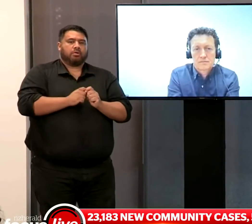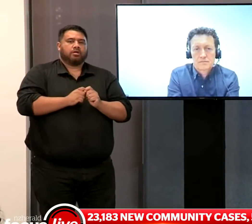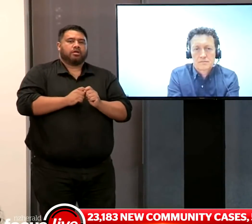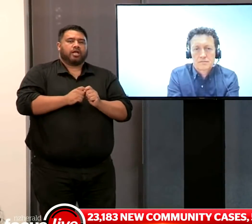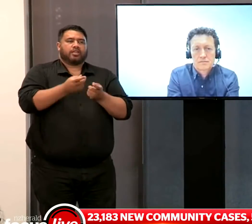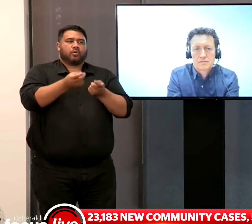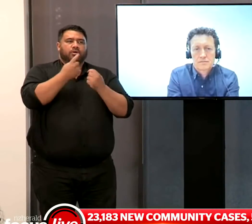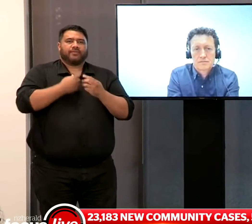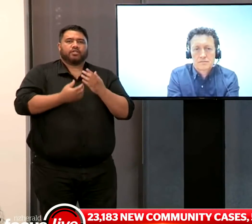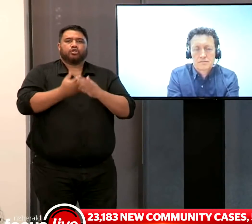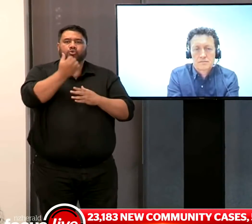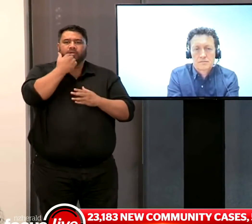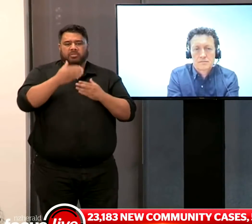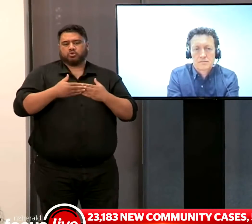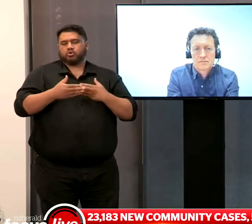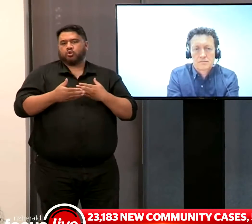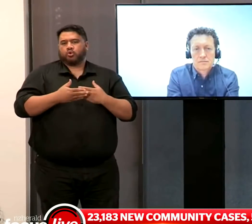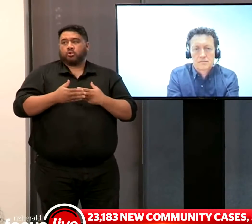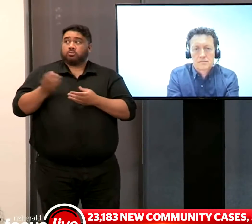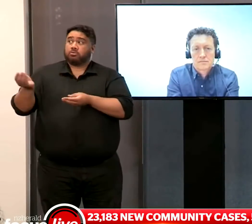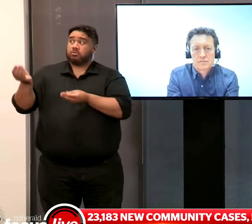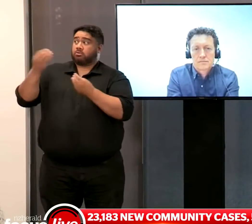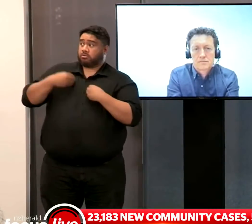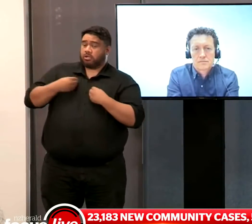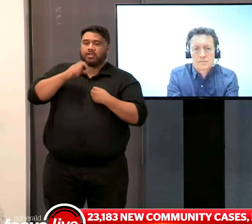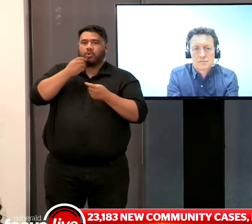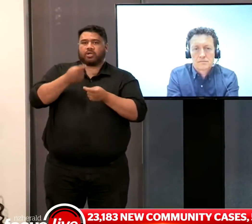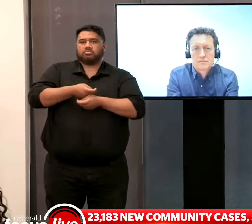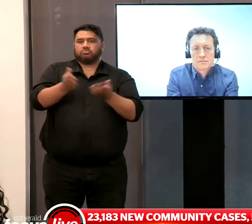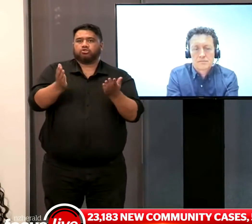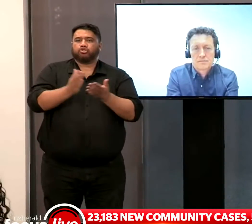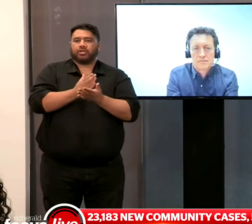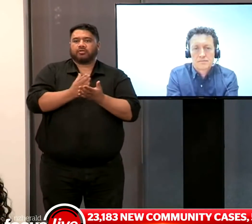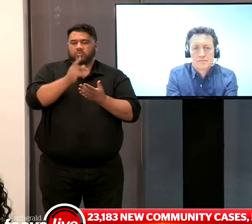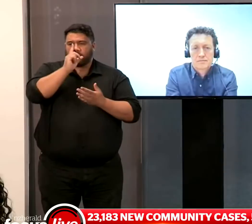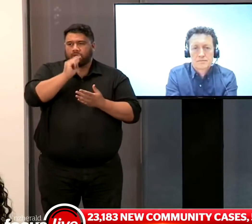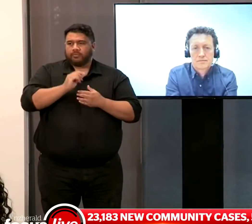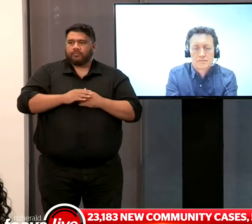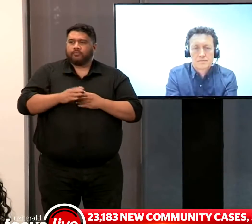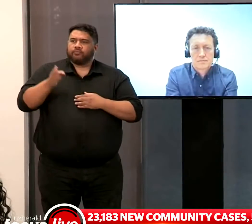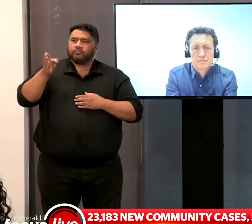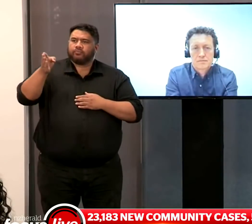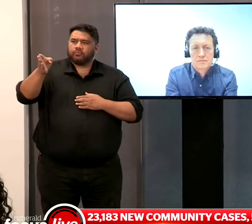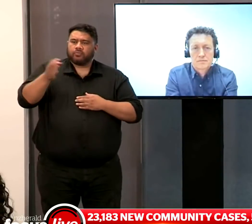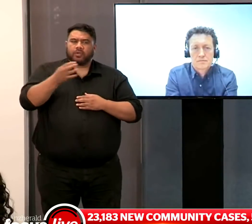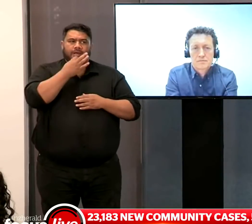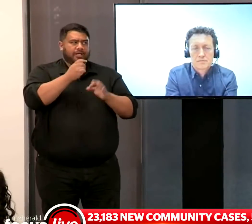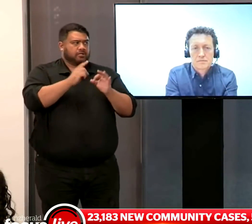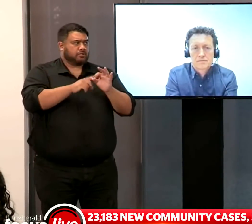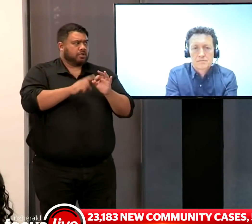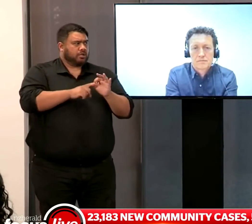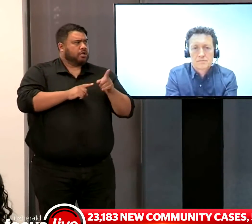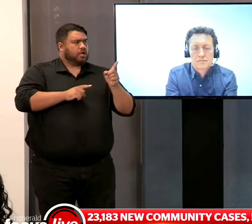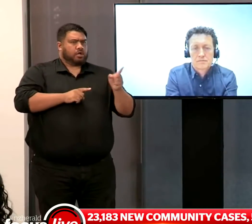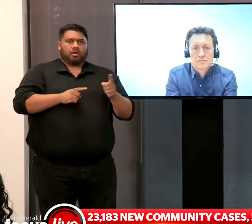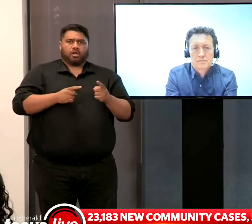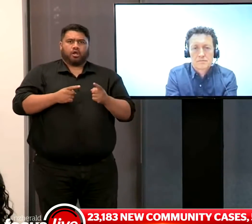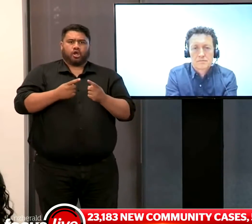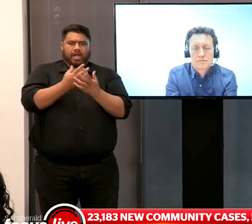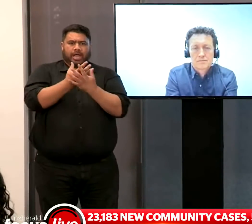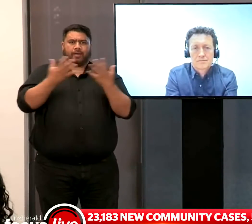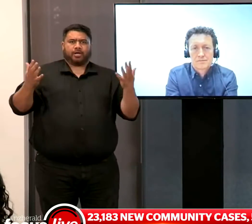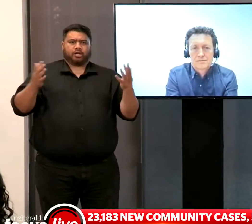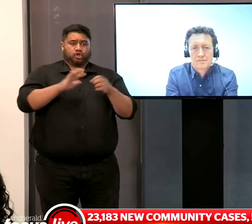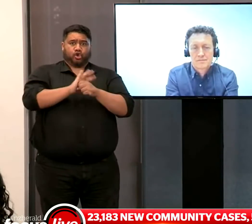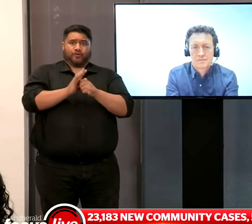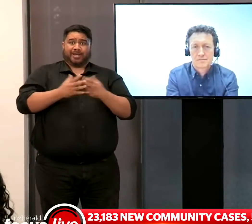of what the peak might be. We can share what that peak number might be. How many of the current cases are Delta? How many are Omicron? What's